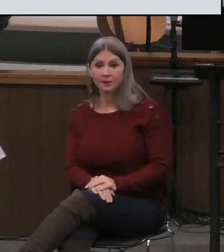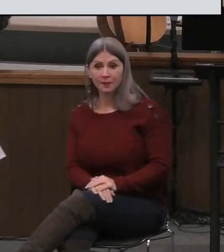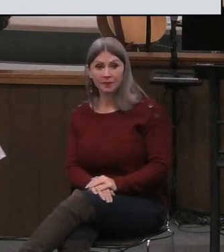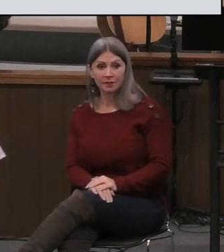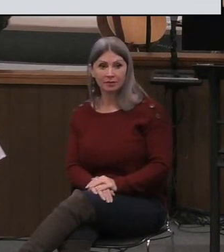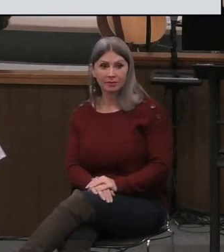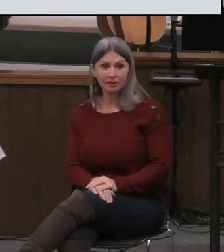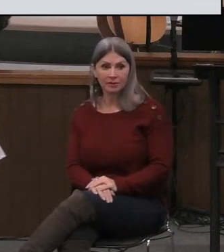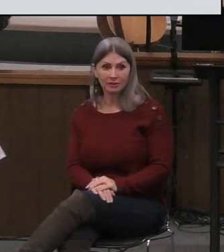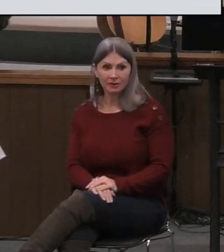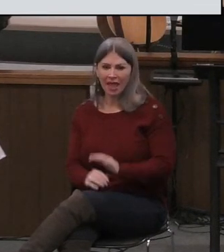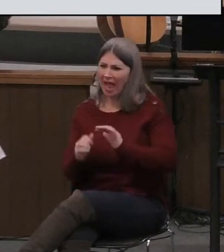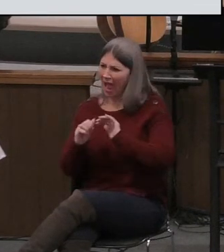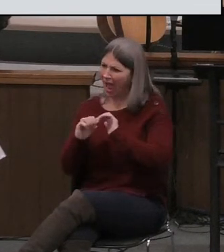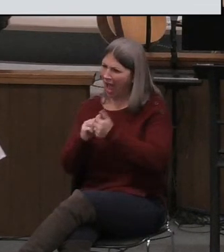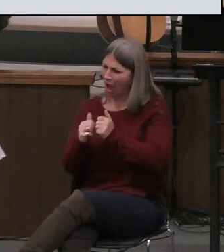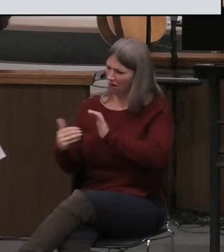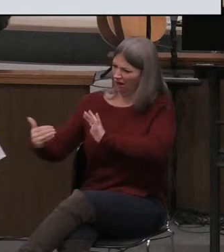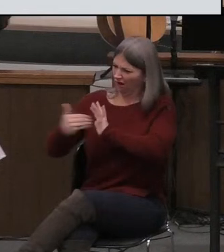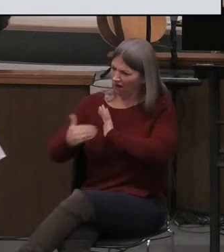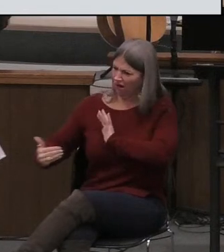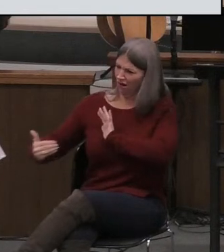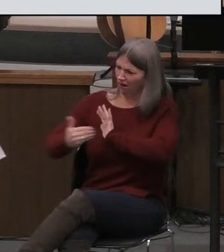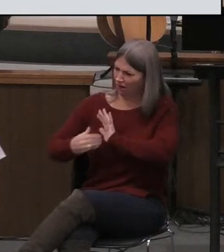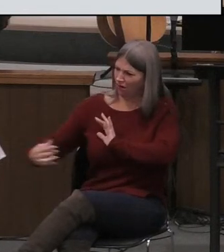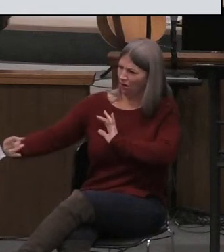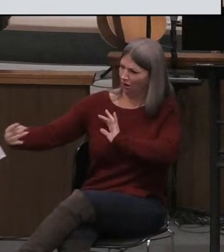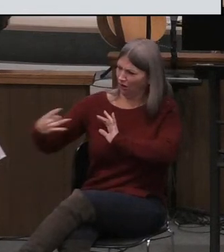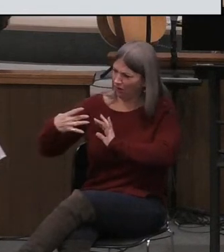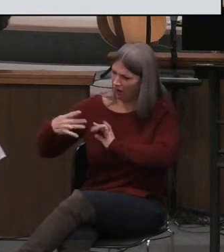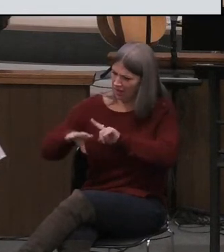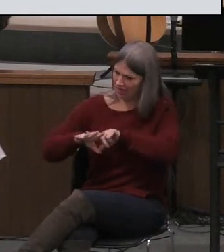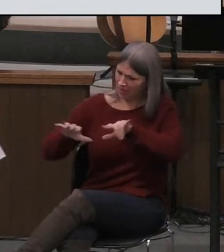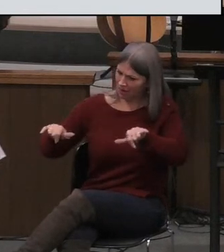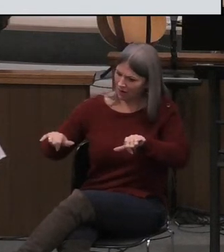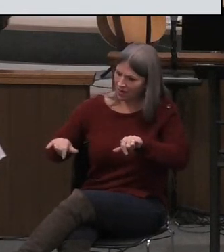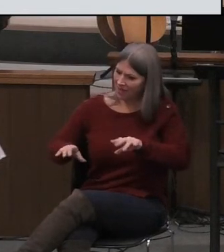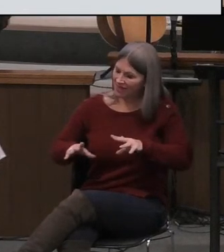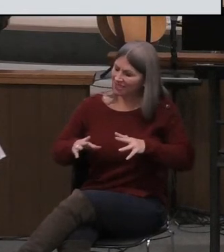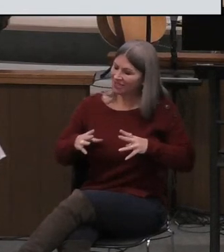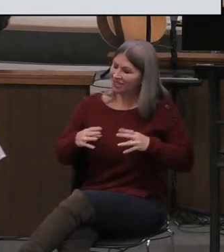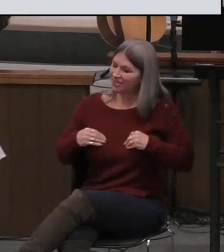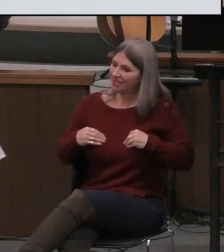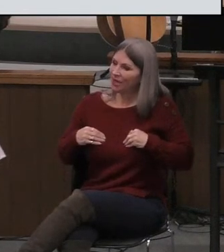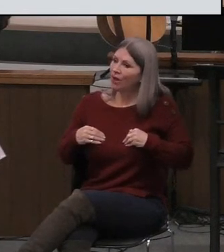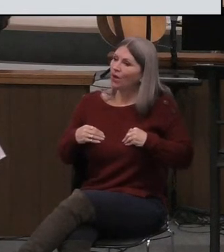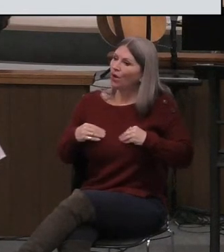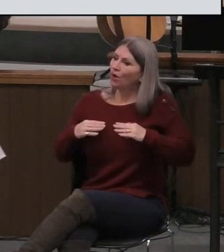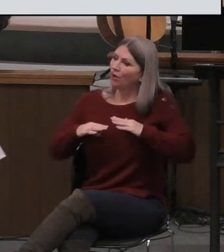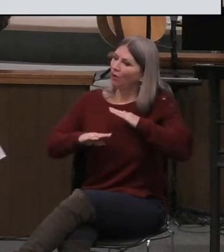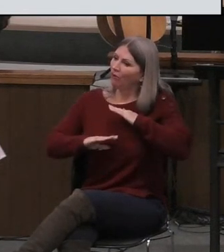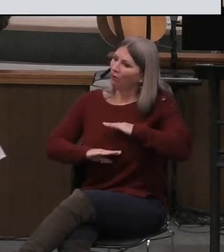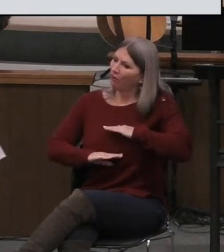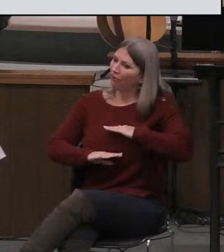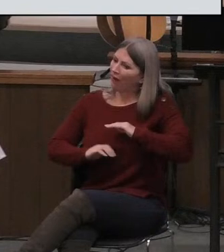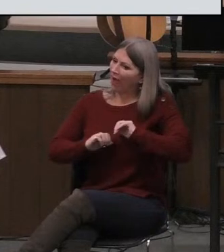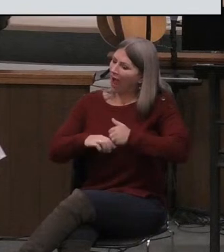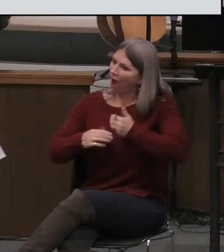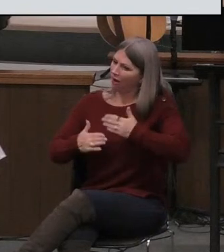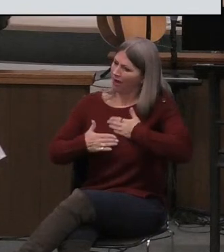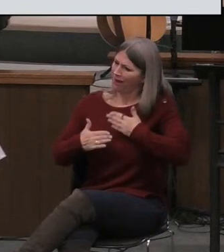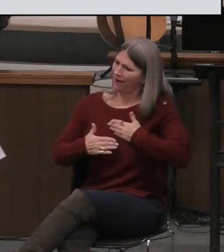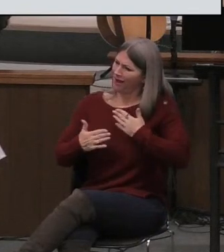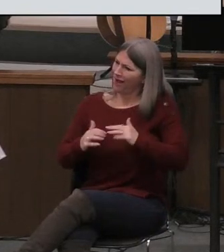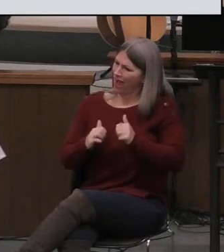how can you rejoice unless you know God is with you, God is leading